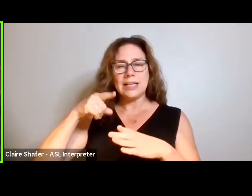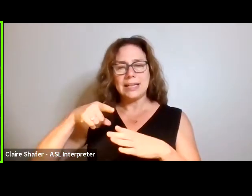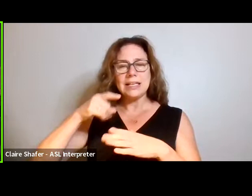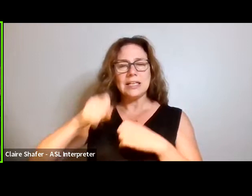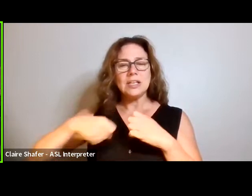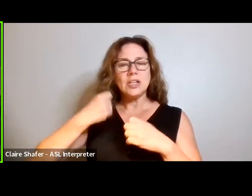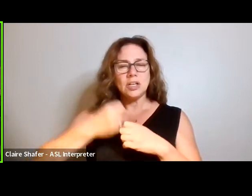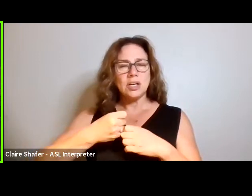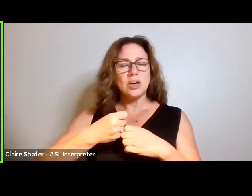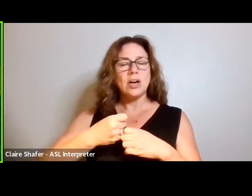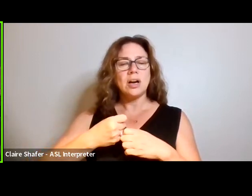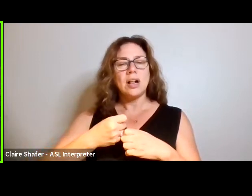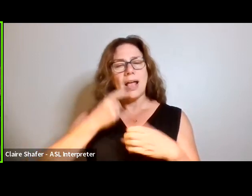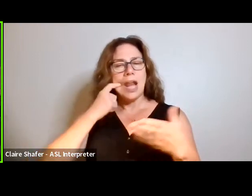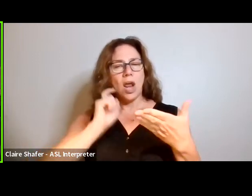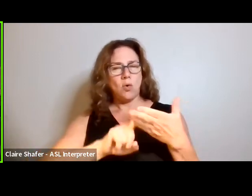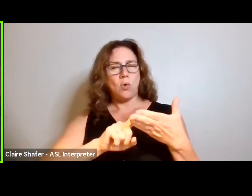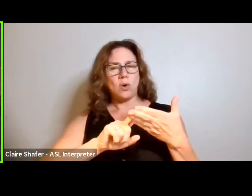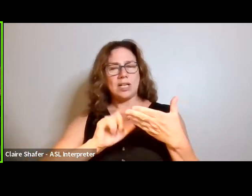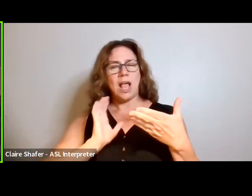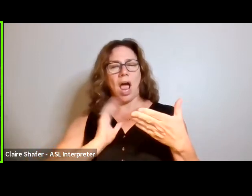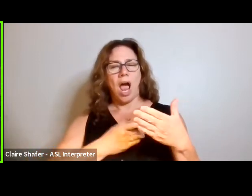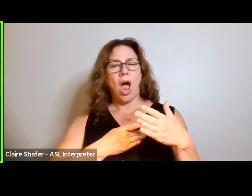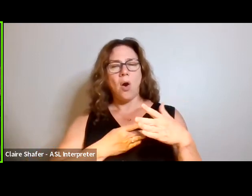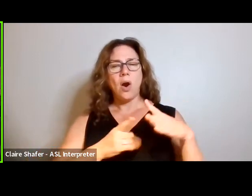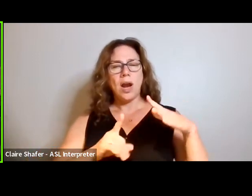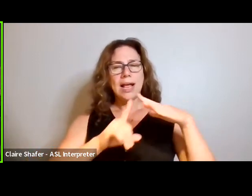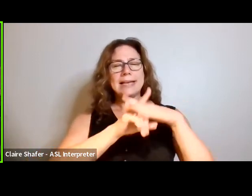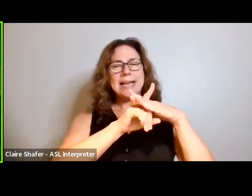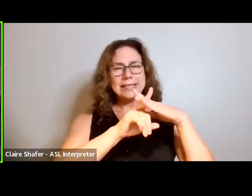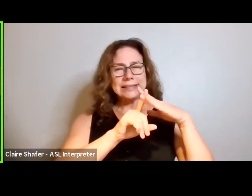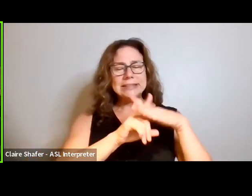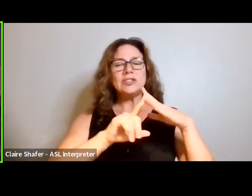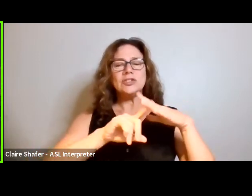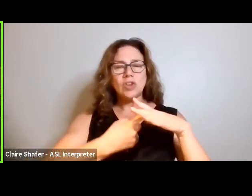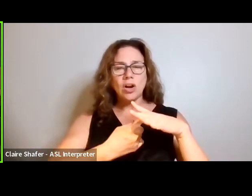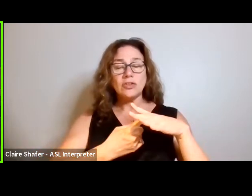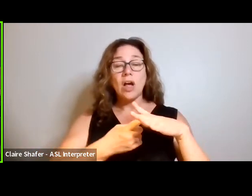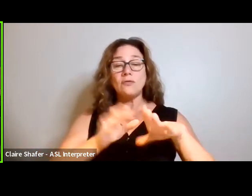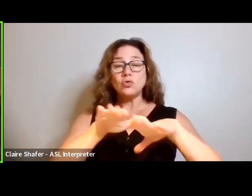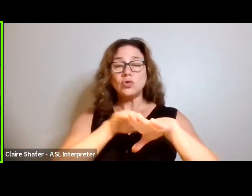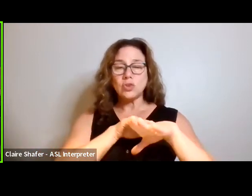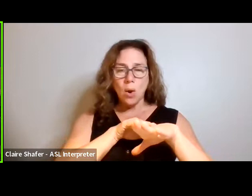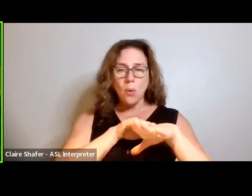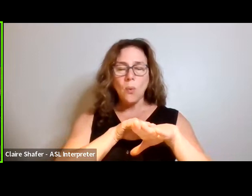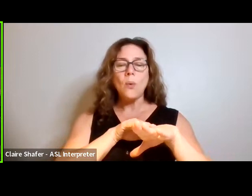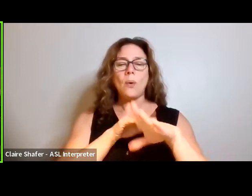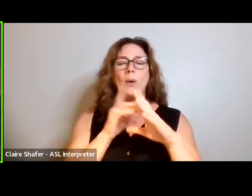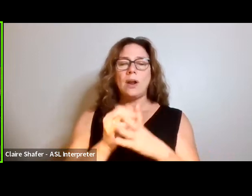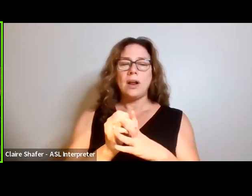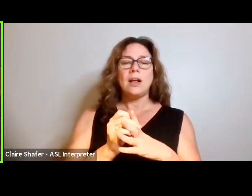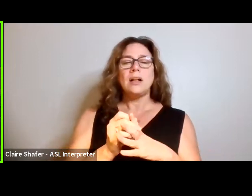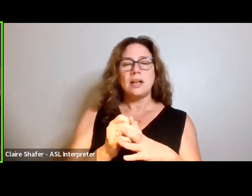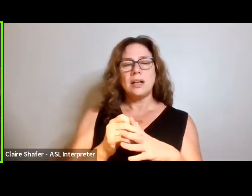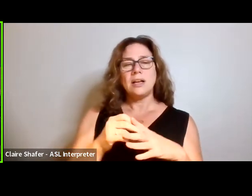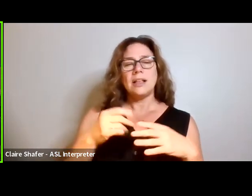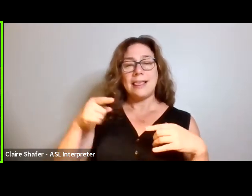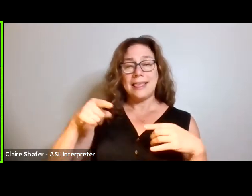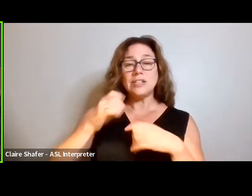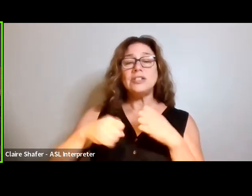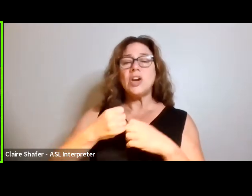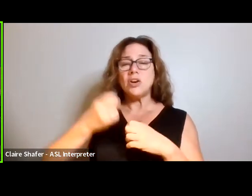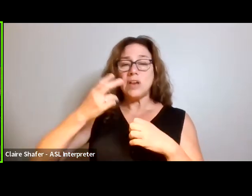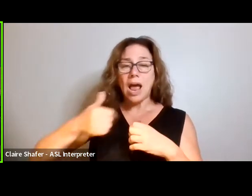And always our attendance starts off slow, but this year it's higher within that number. And so at our orientation, we had a fair